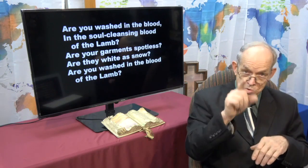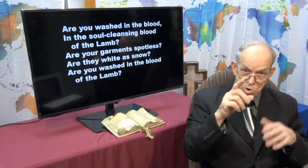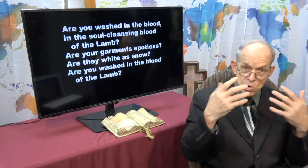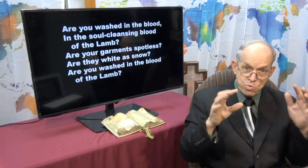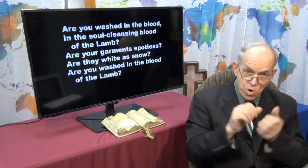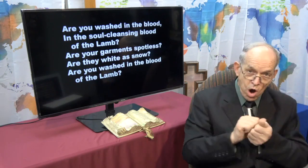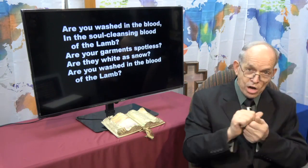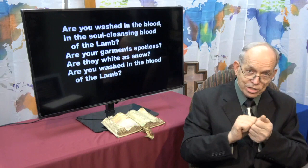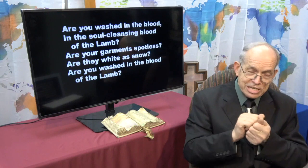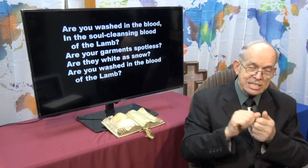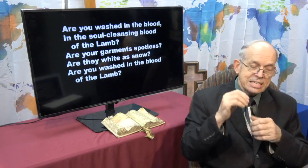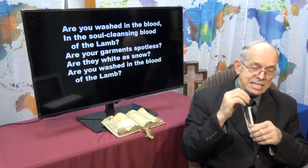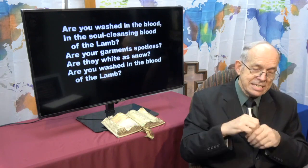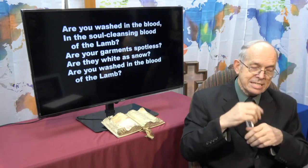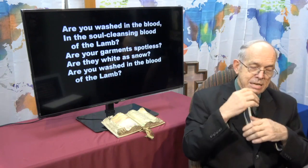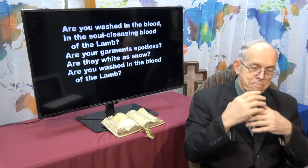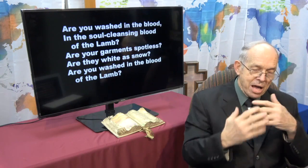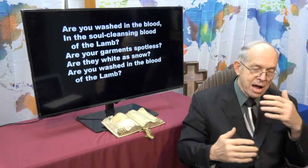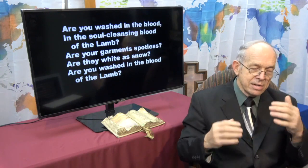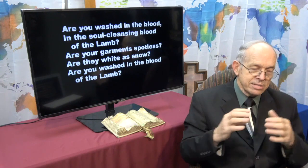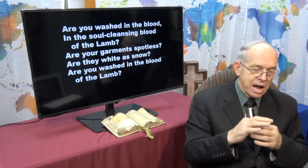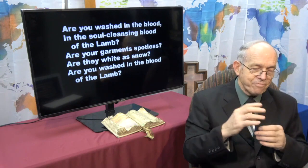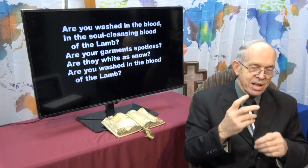you rotten, eat the blood of the